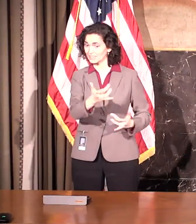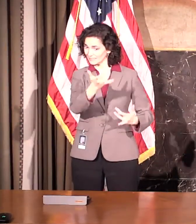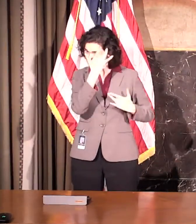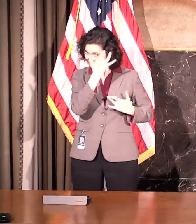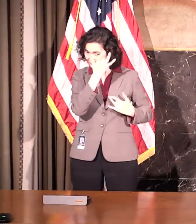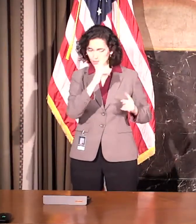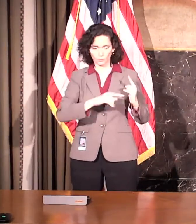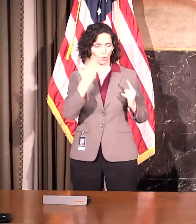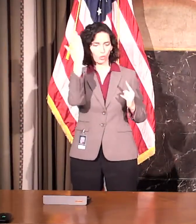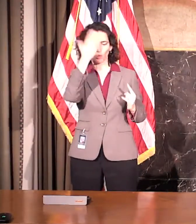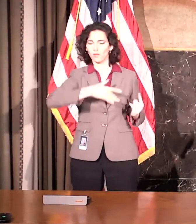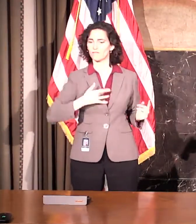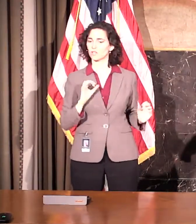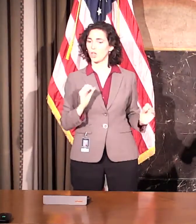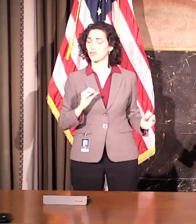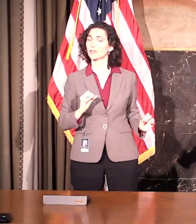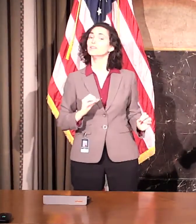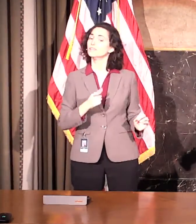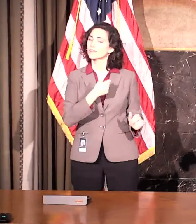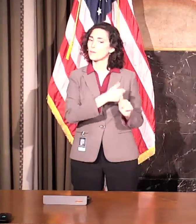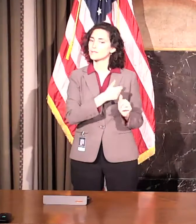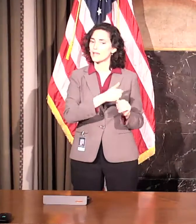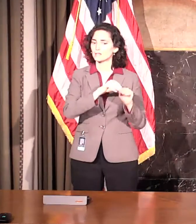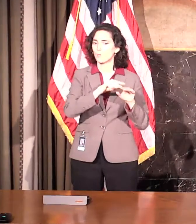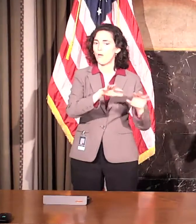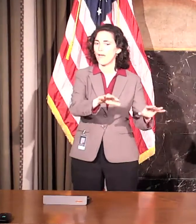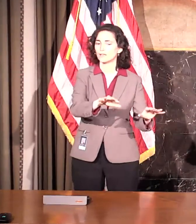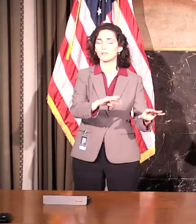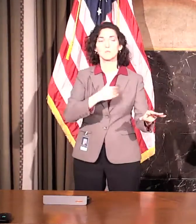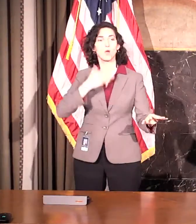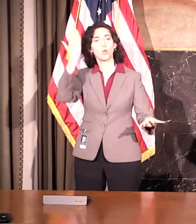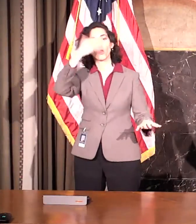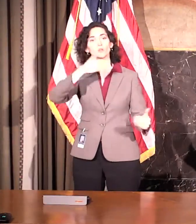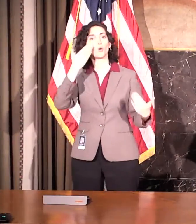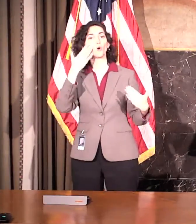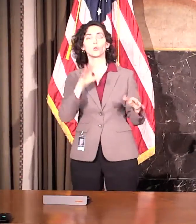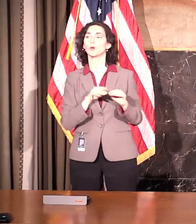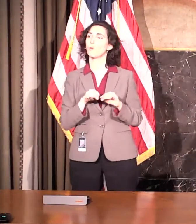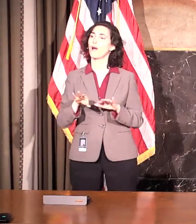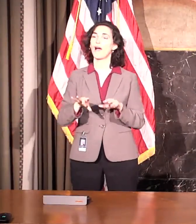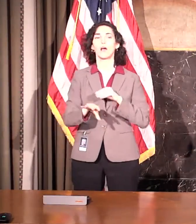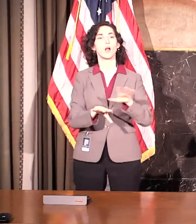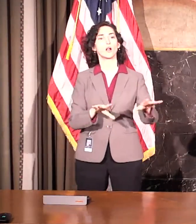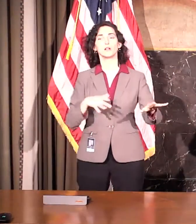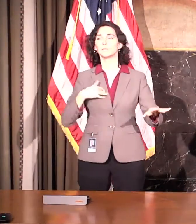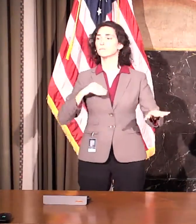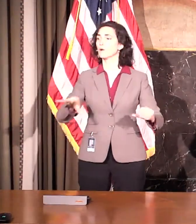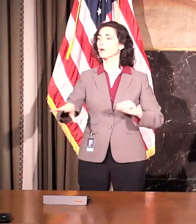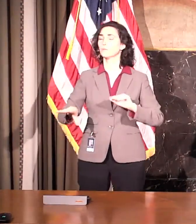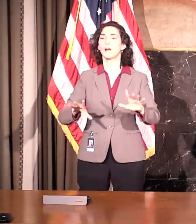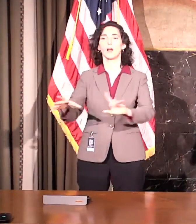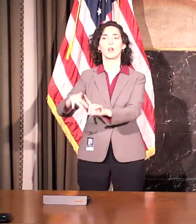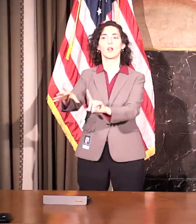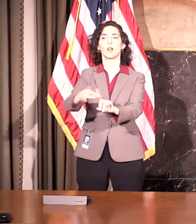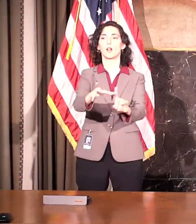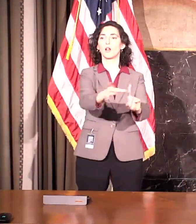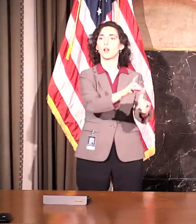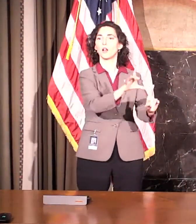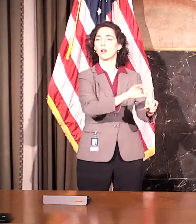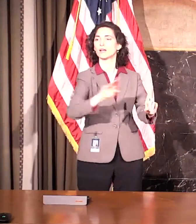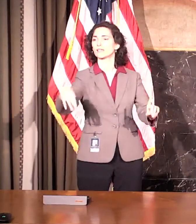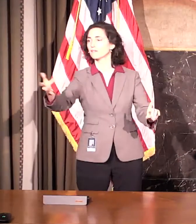And so they go on with their lives, and they don't know that they have it, and they are exposing